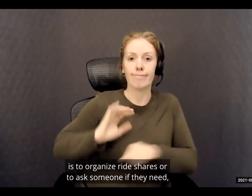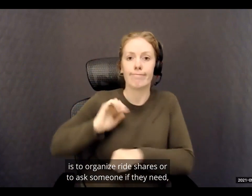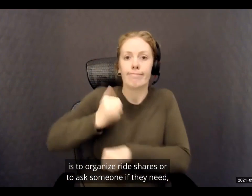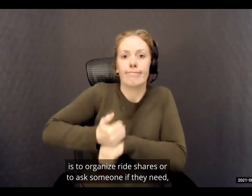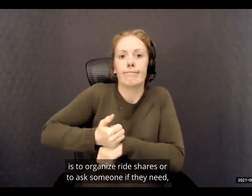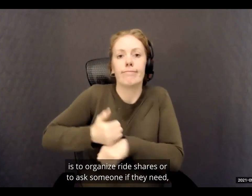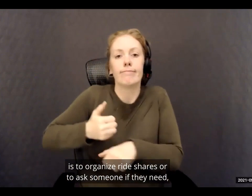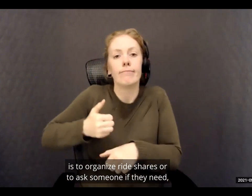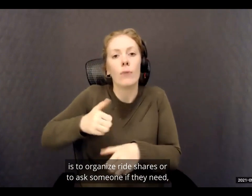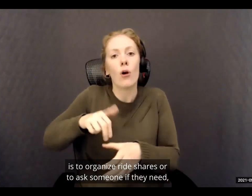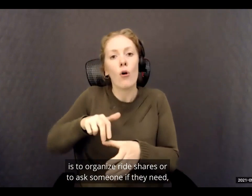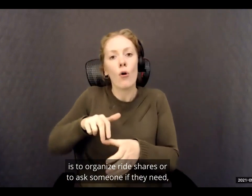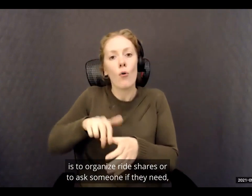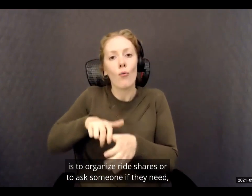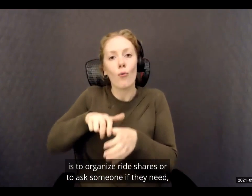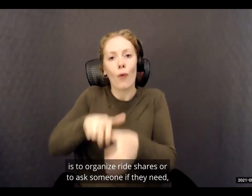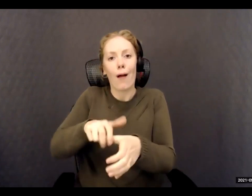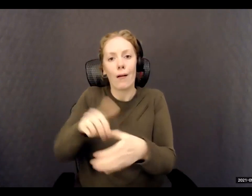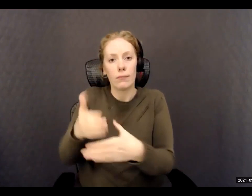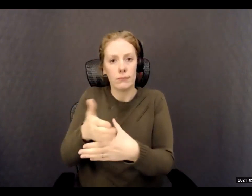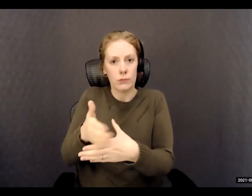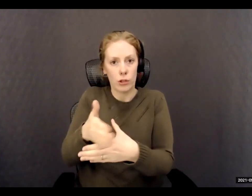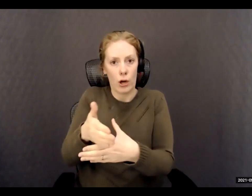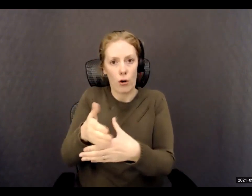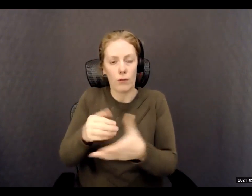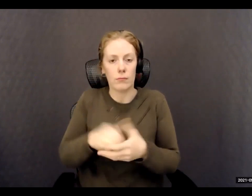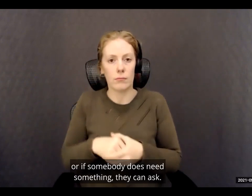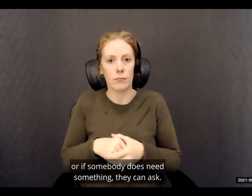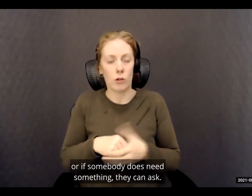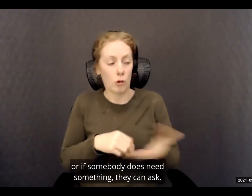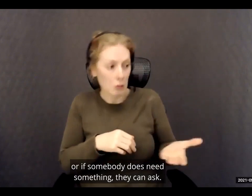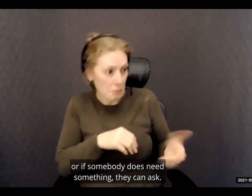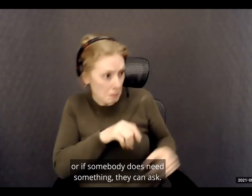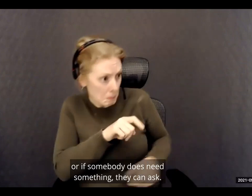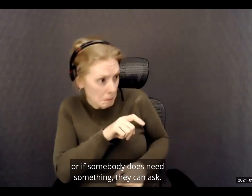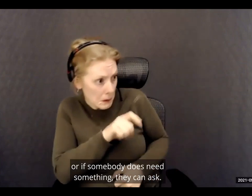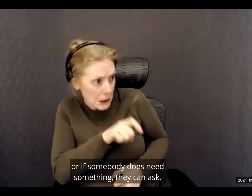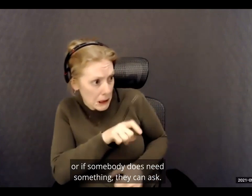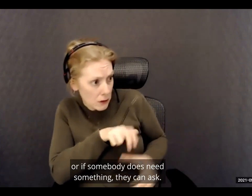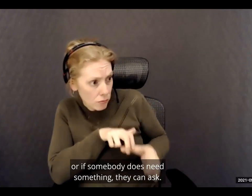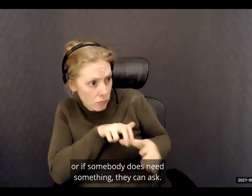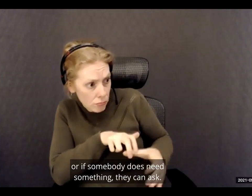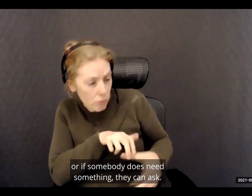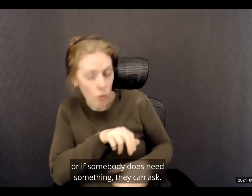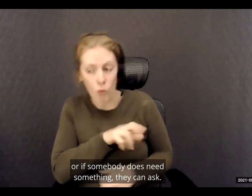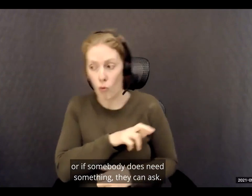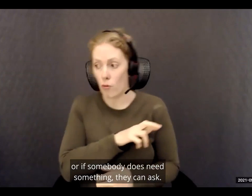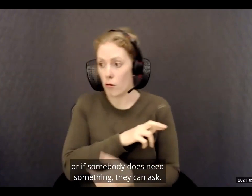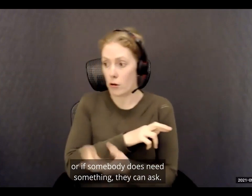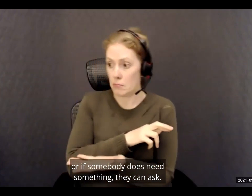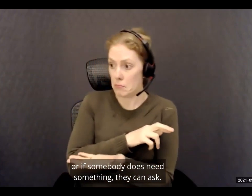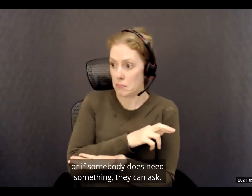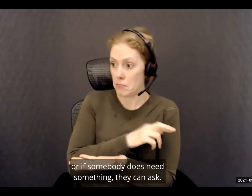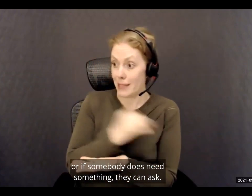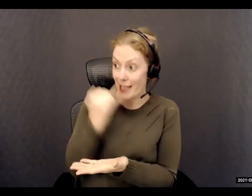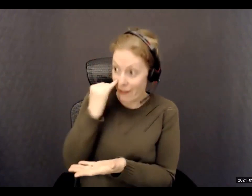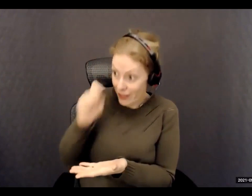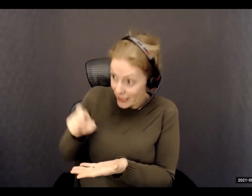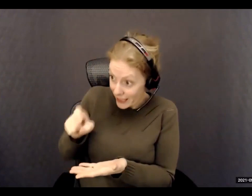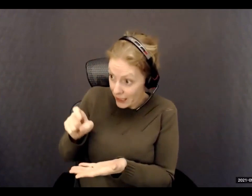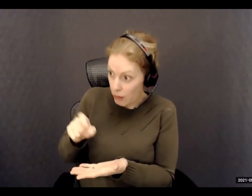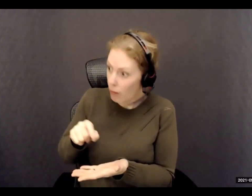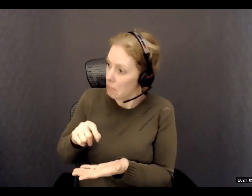or to ask someone if they need, or if somebody does need something, they can just